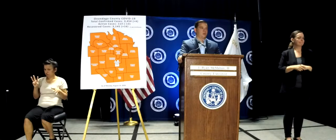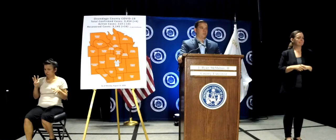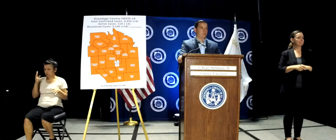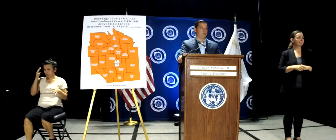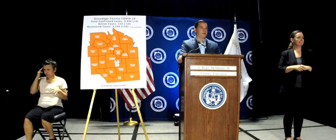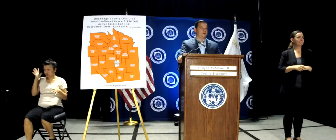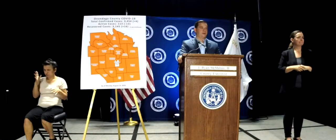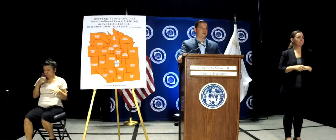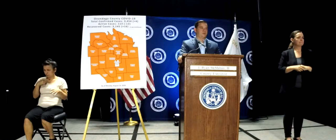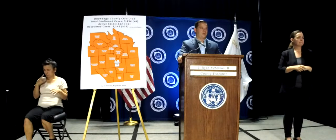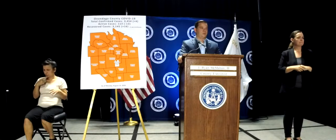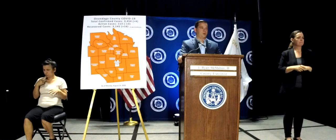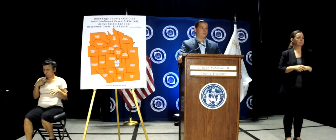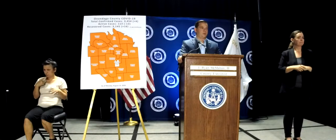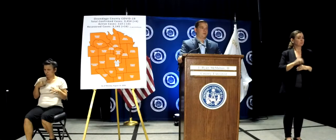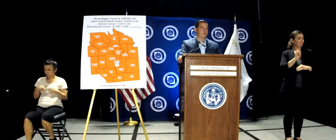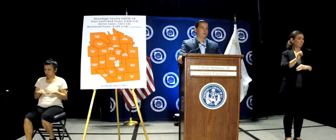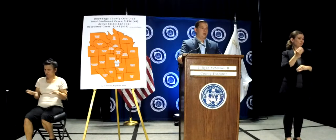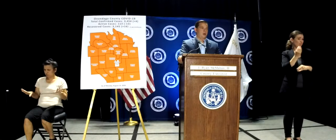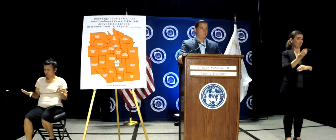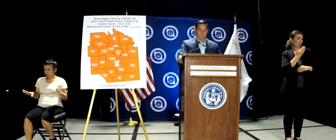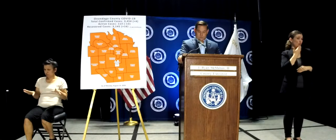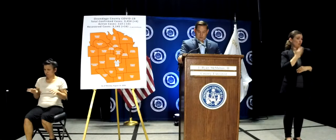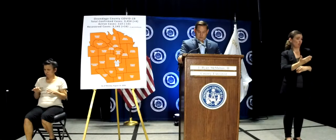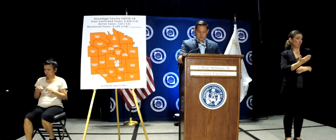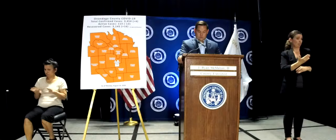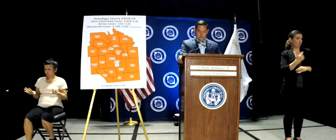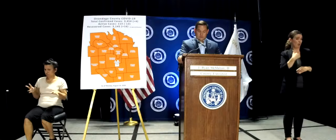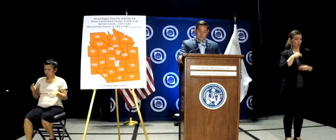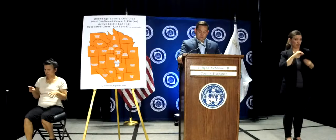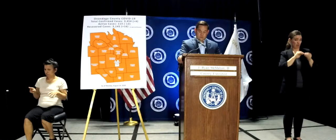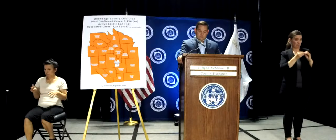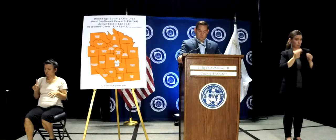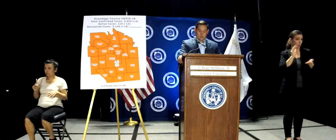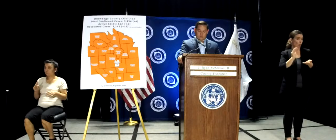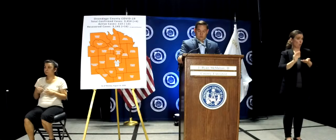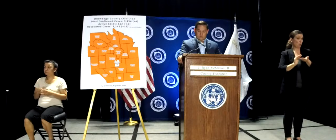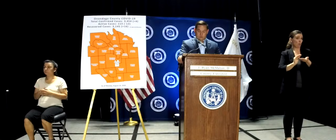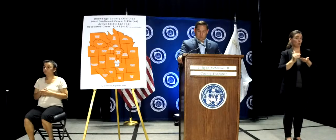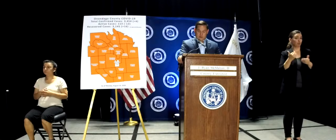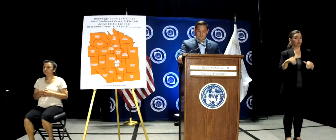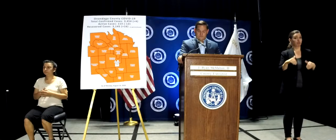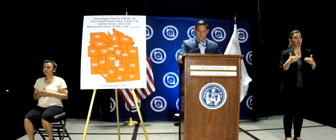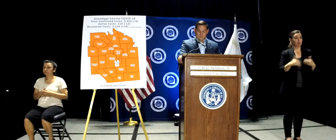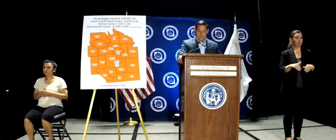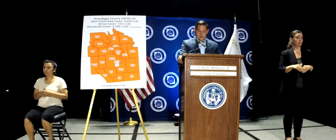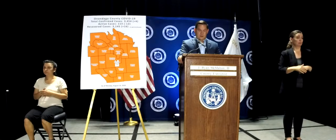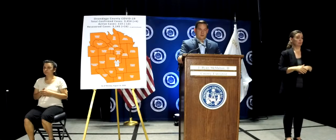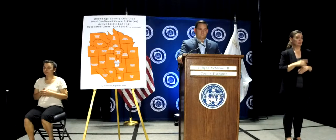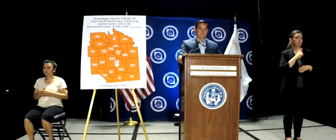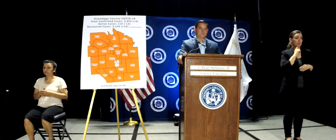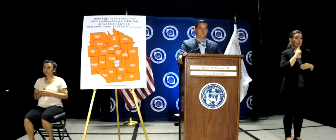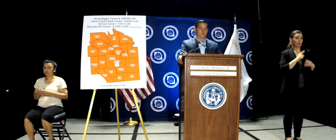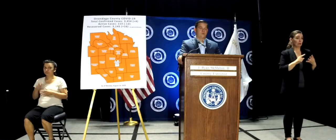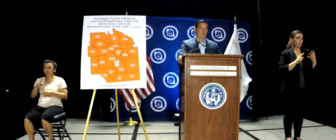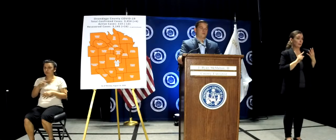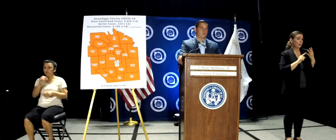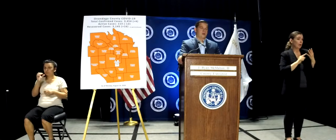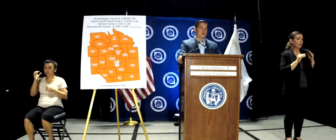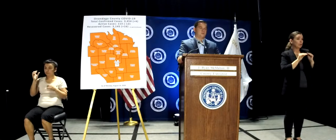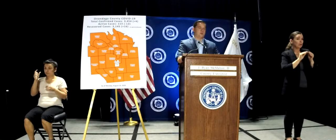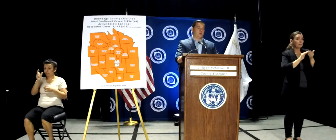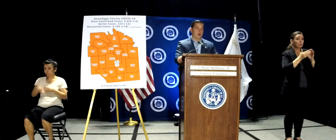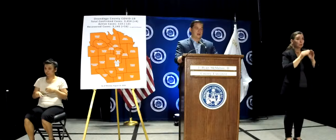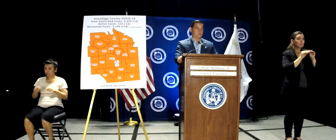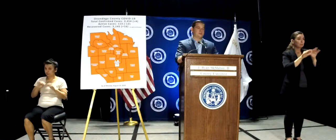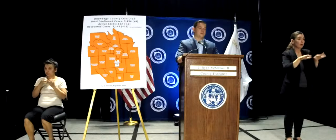workflow standpoint, pretty good day for the health department, and certainly 1 community spread. We've always viewed